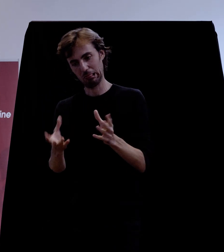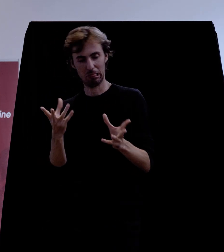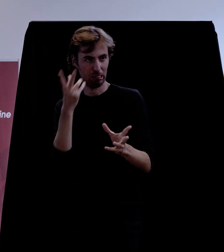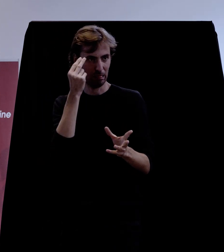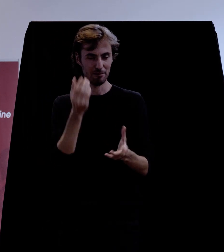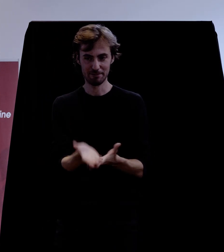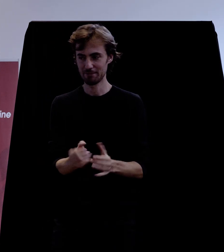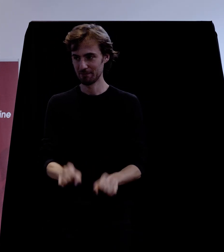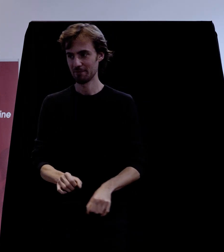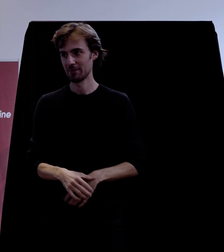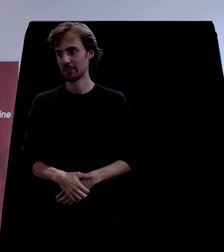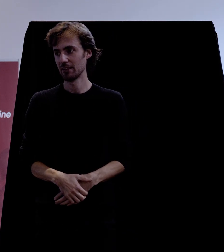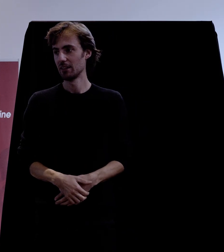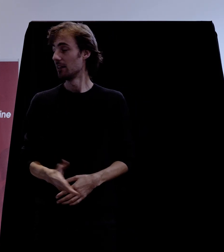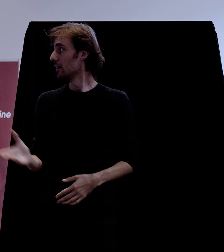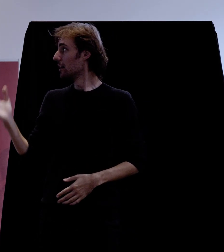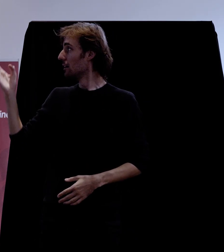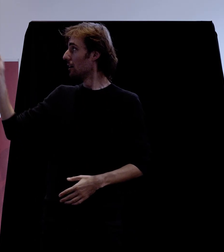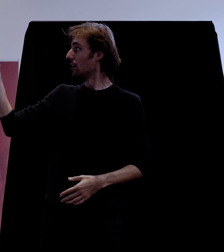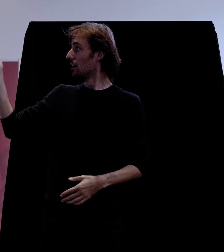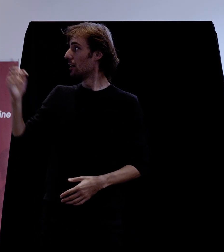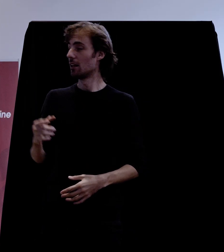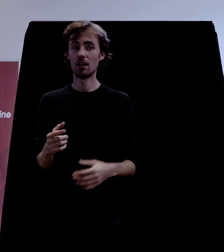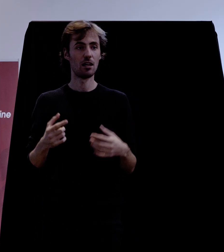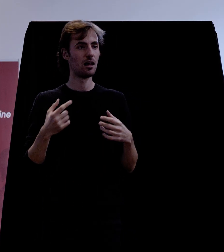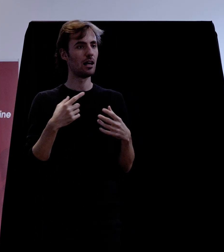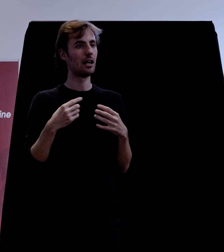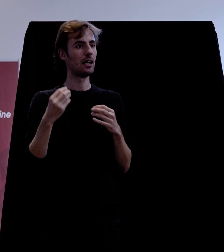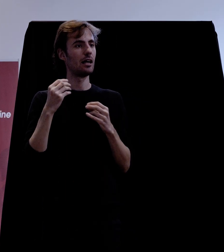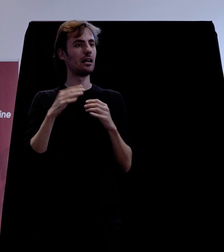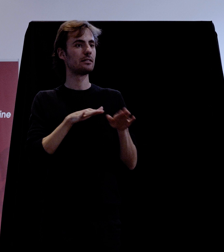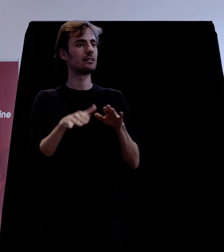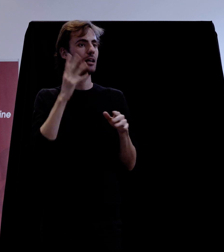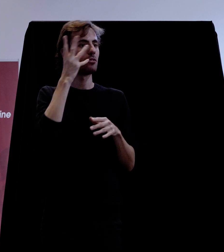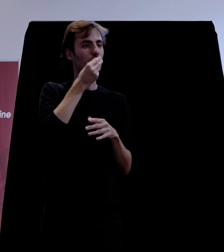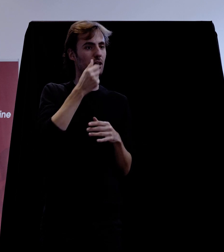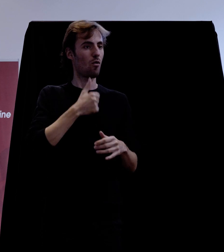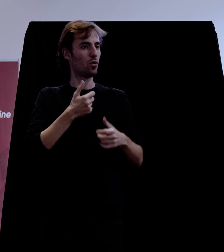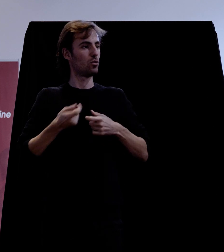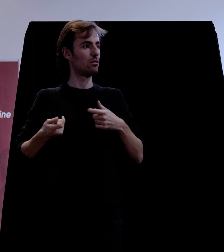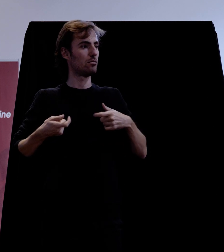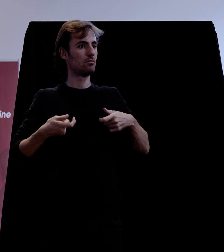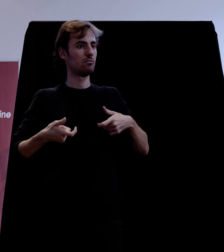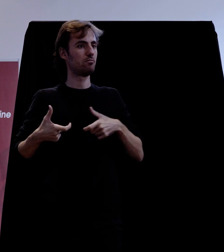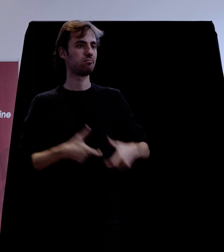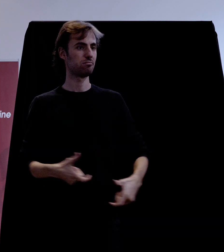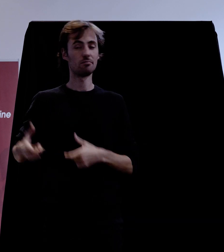self-regulation of sensory systems, right? And these kids have learned